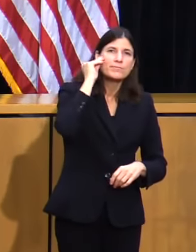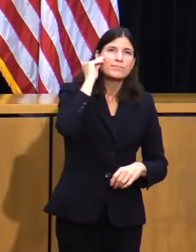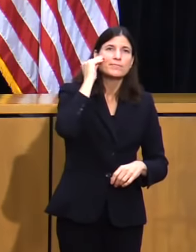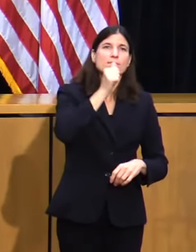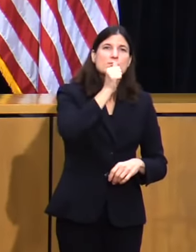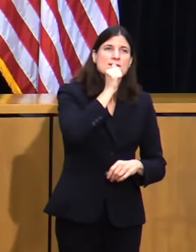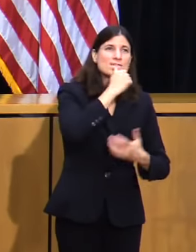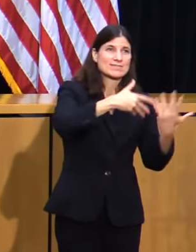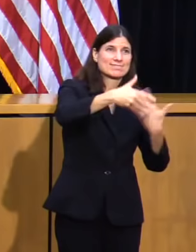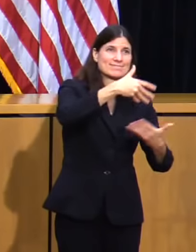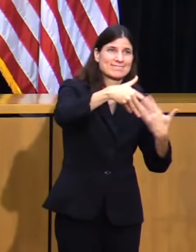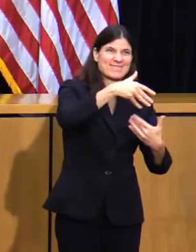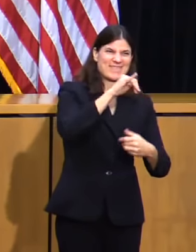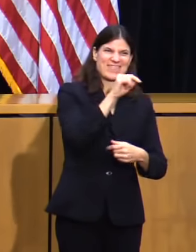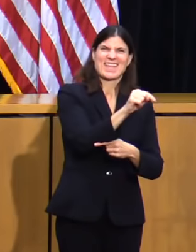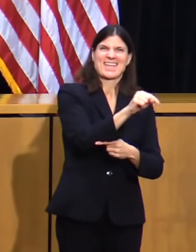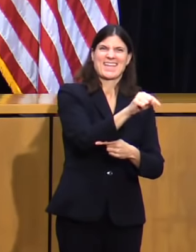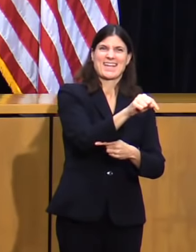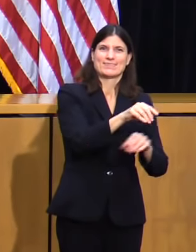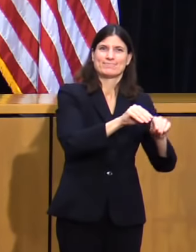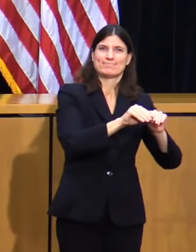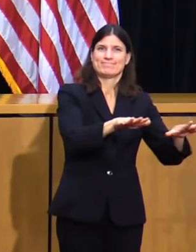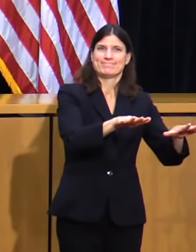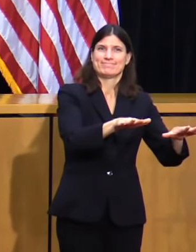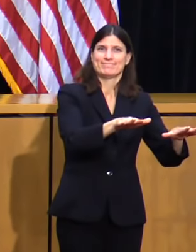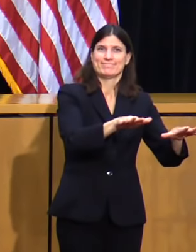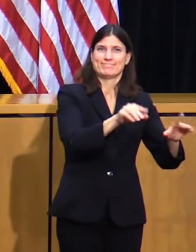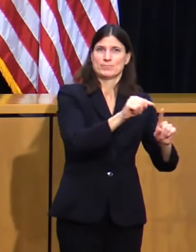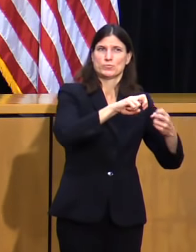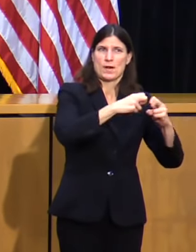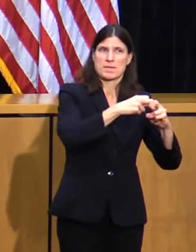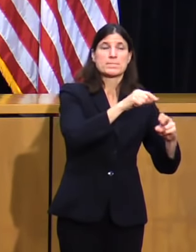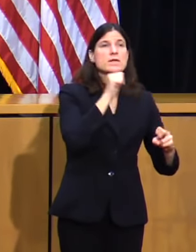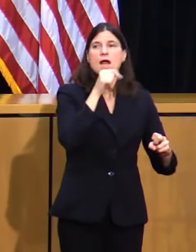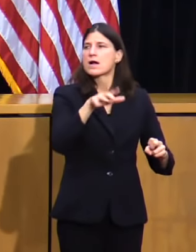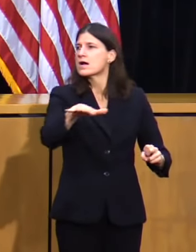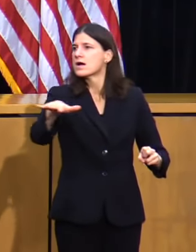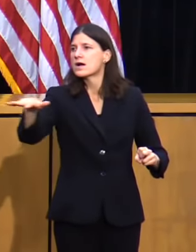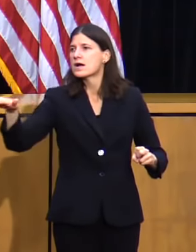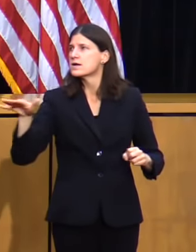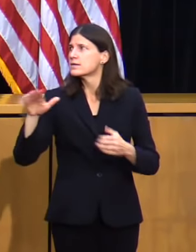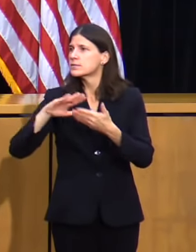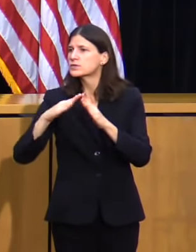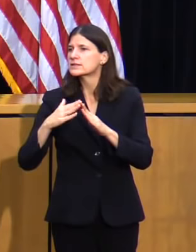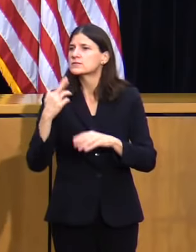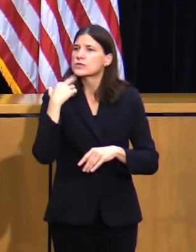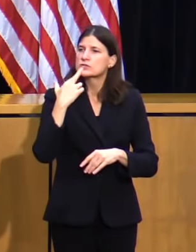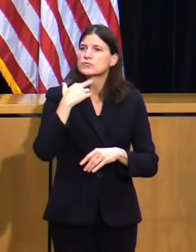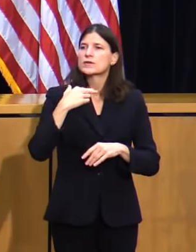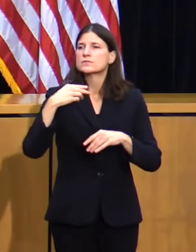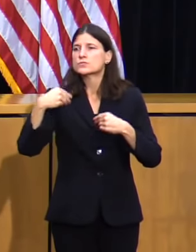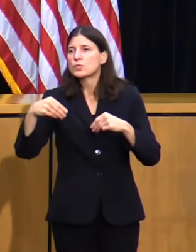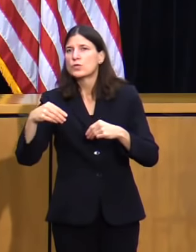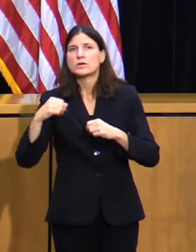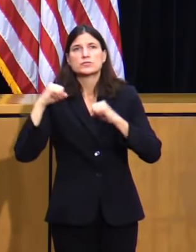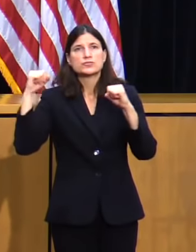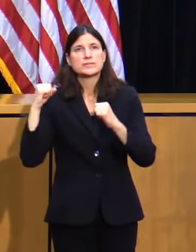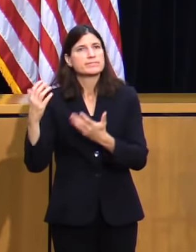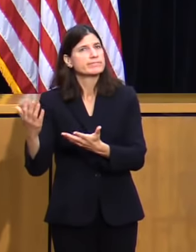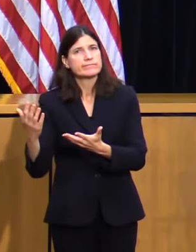as private activity as well. And we've done more than 10,000 inspections of